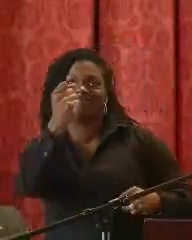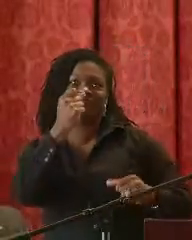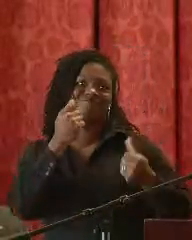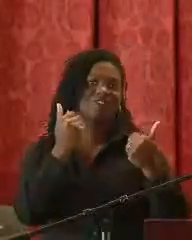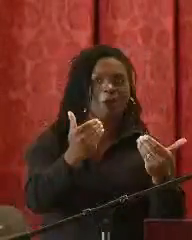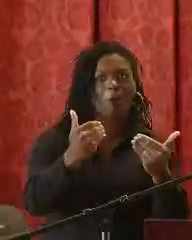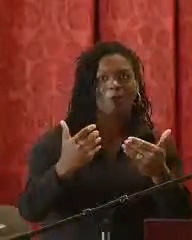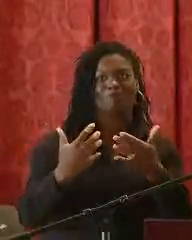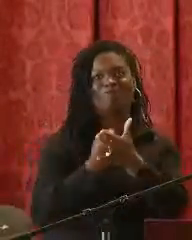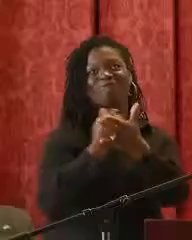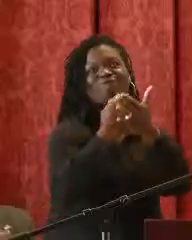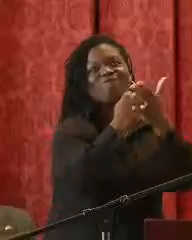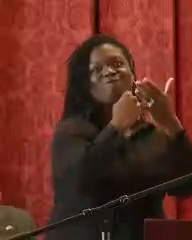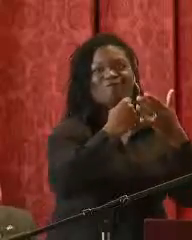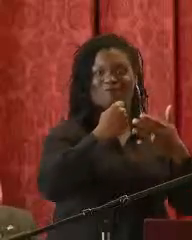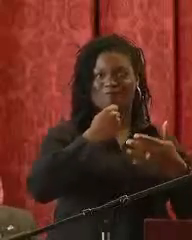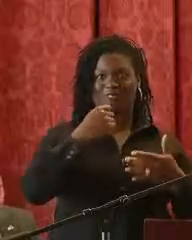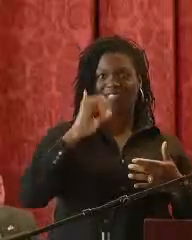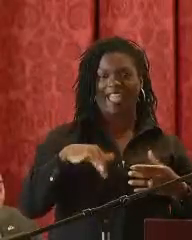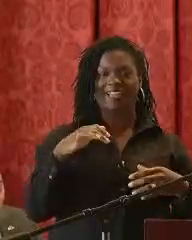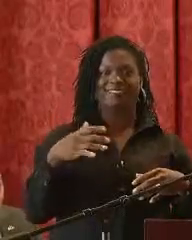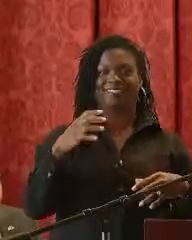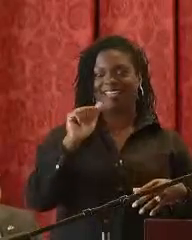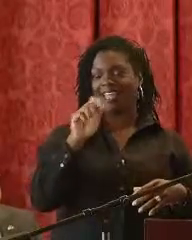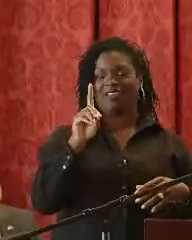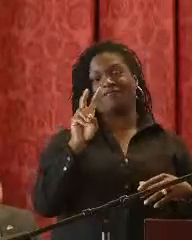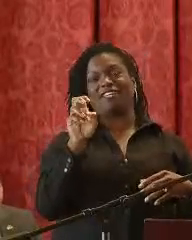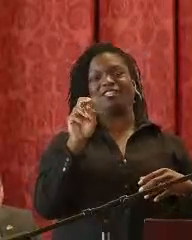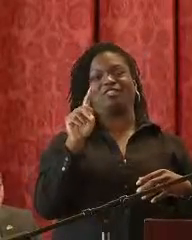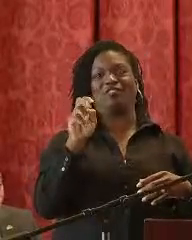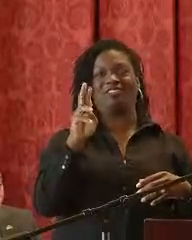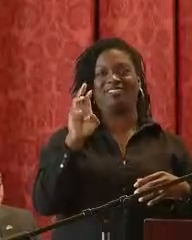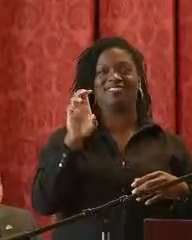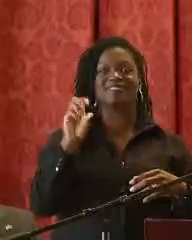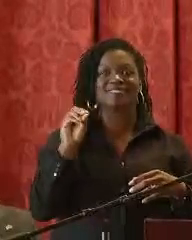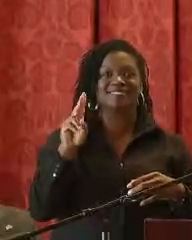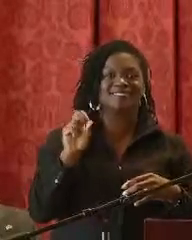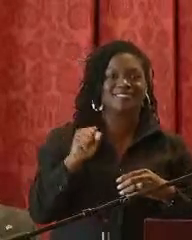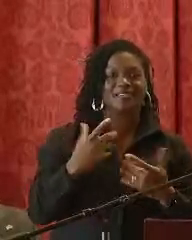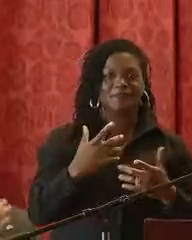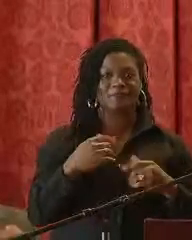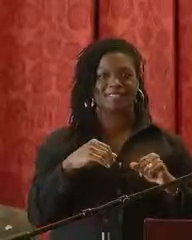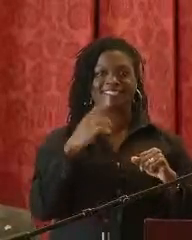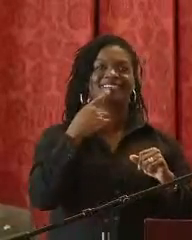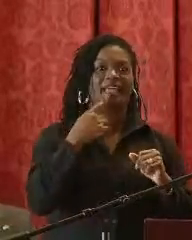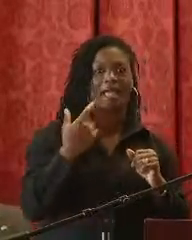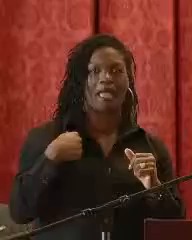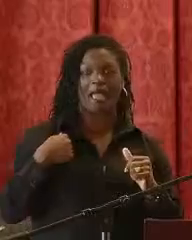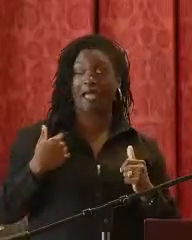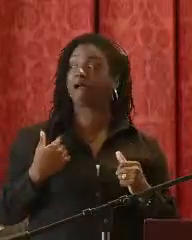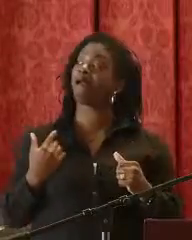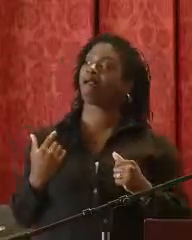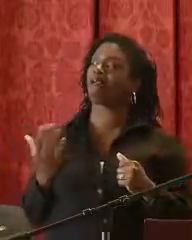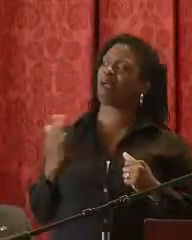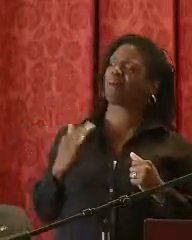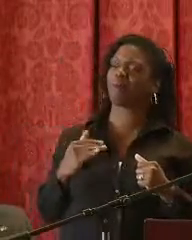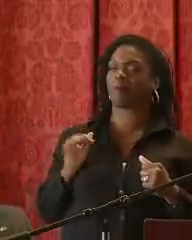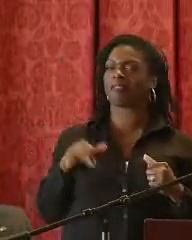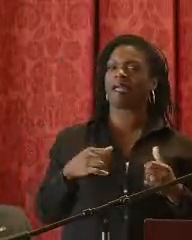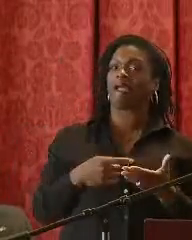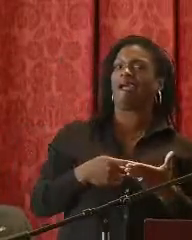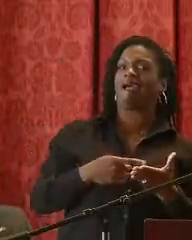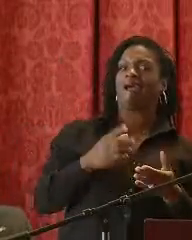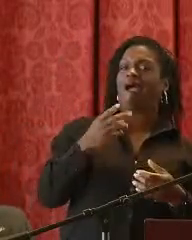adventurous? I sneak people into hockey games and we get really low seats for